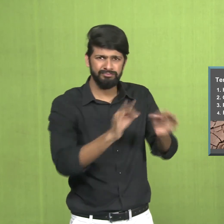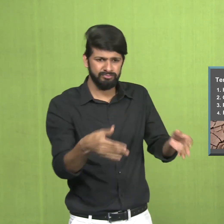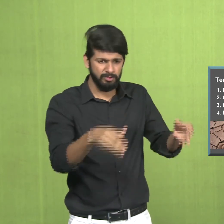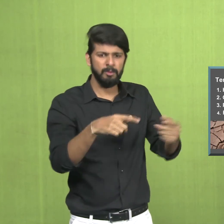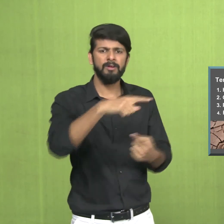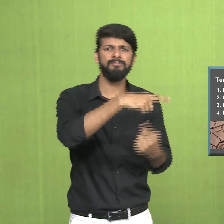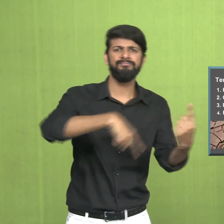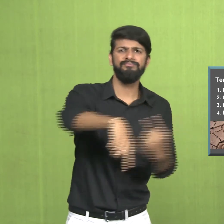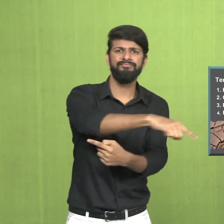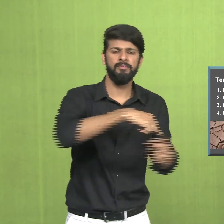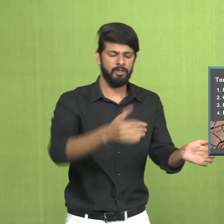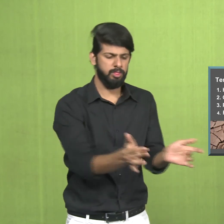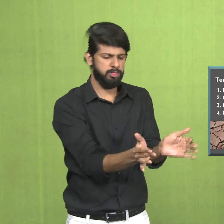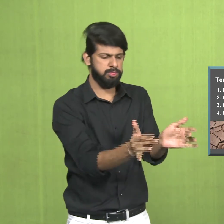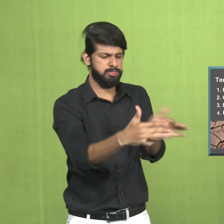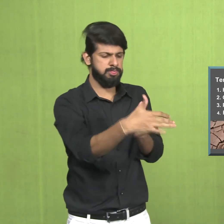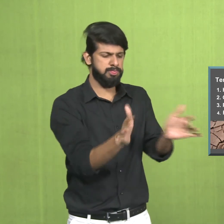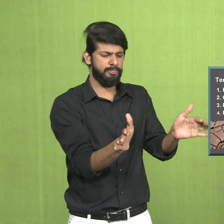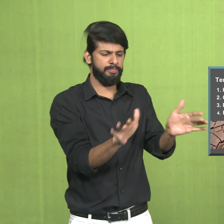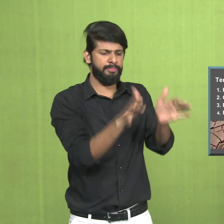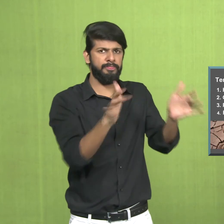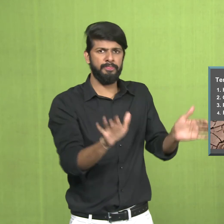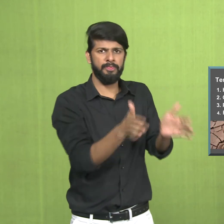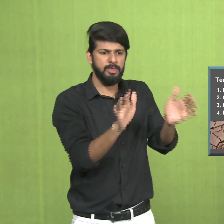and the design and the molding is done on a potter's wheel.